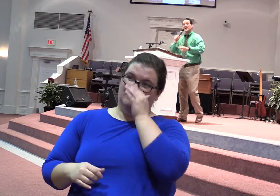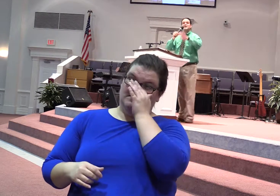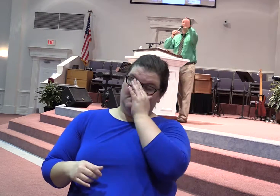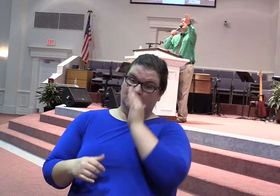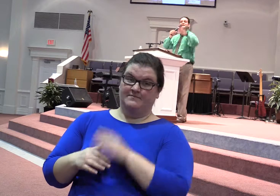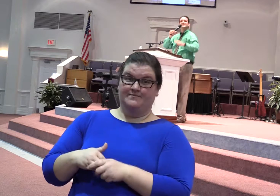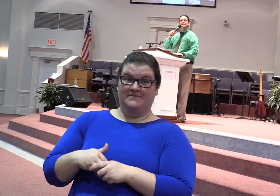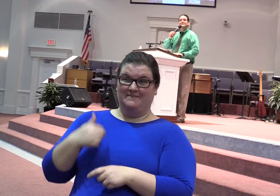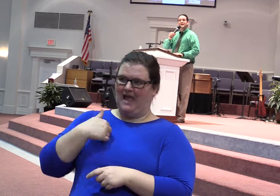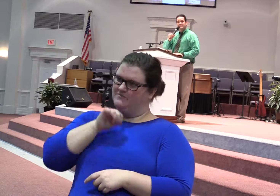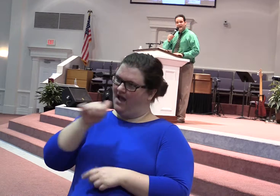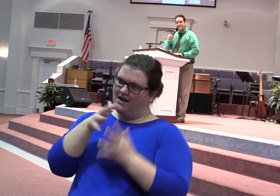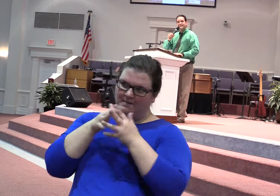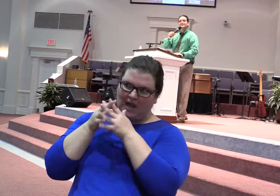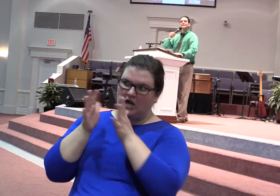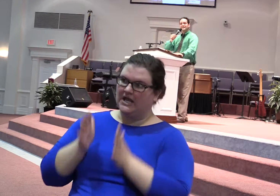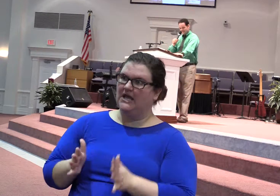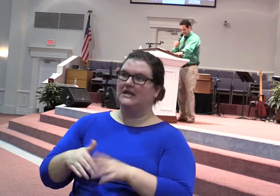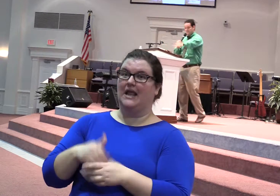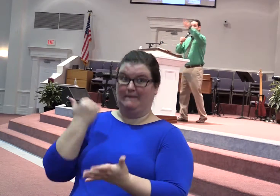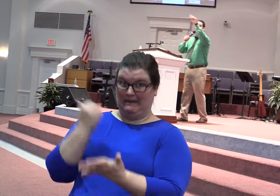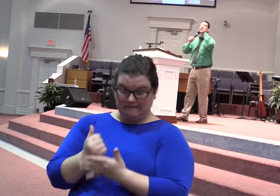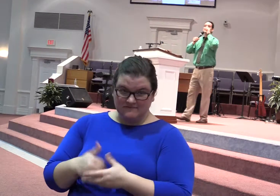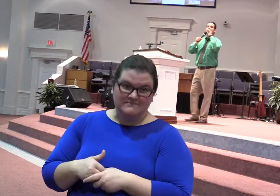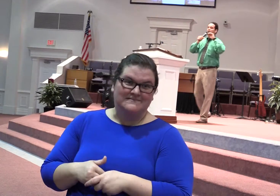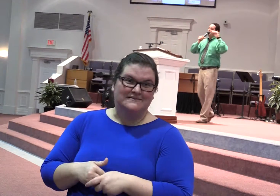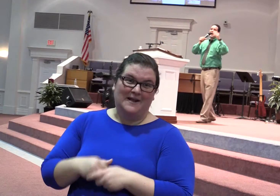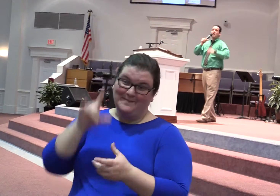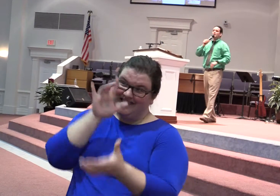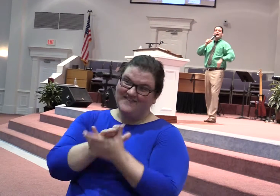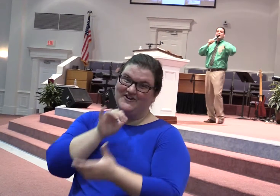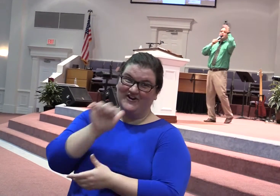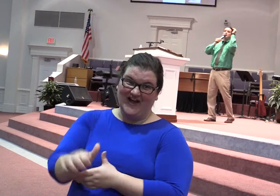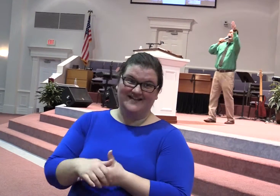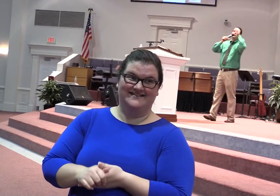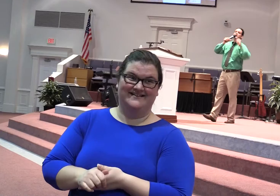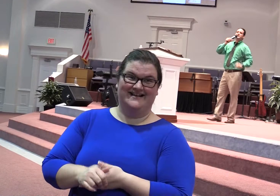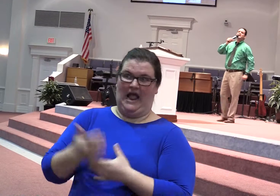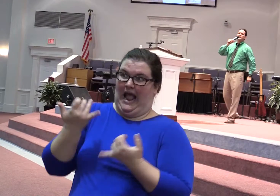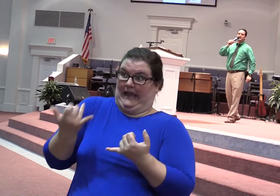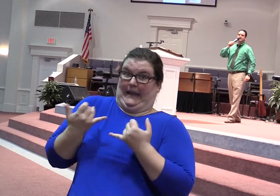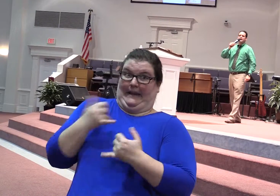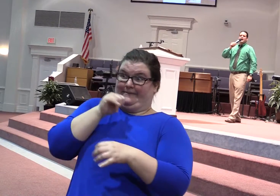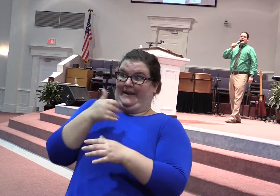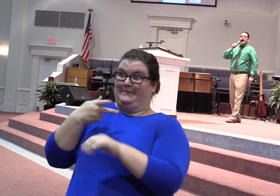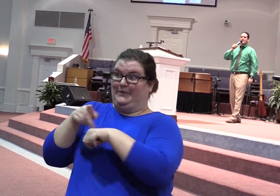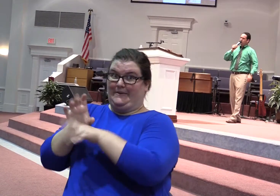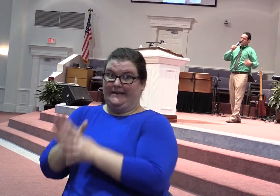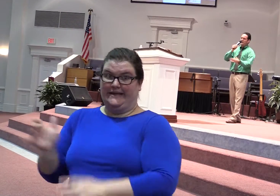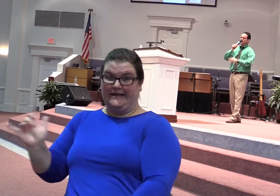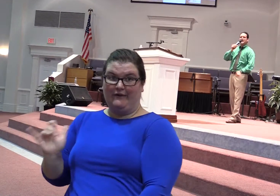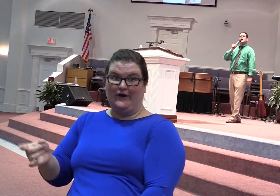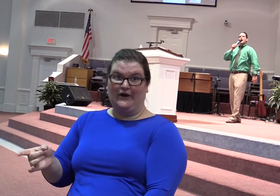I'm not an American. Amen? Come on. And believe it or not, now I'm not a Puerto Rican either. Come on.